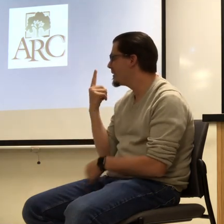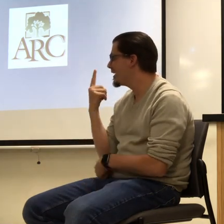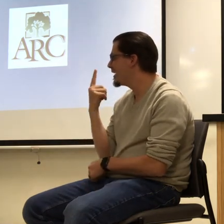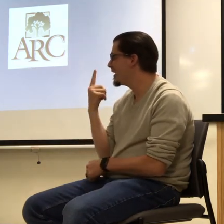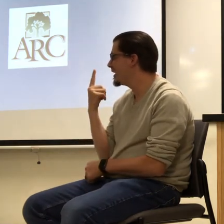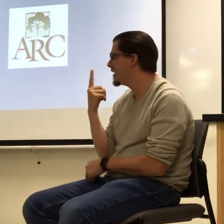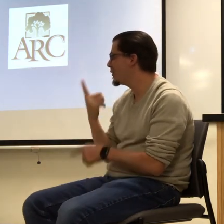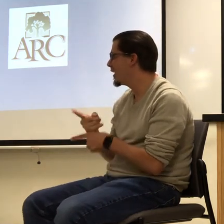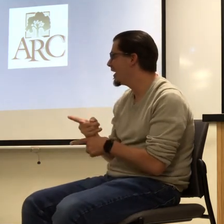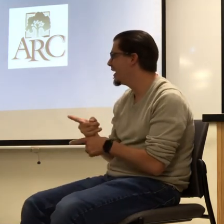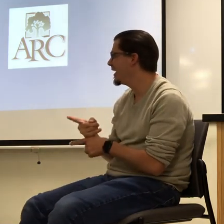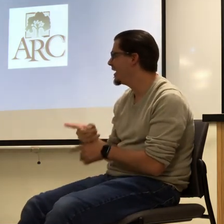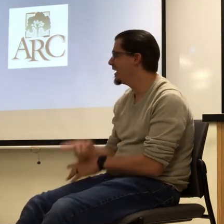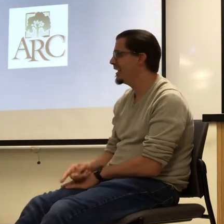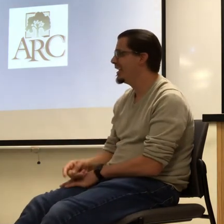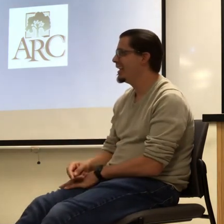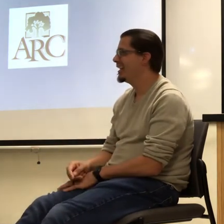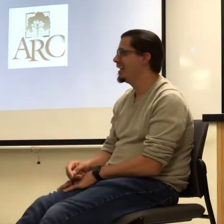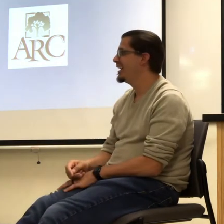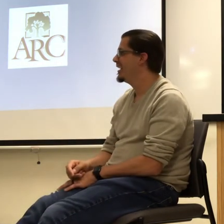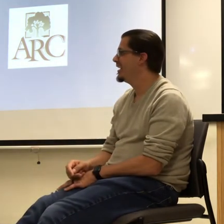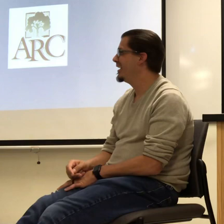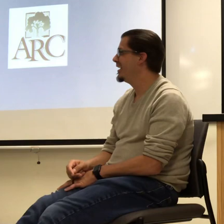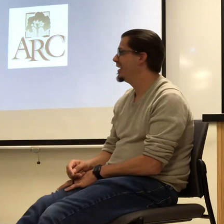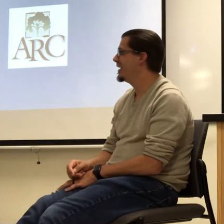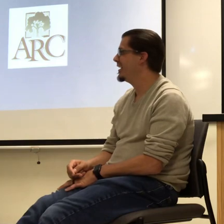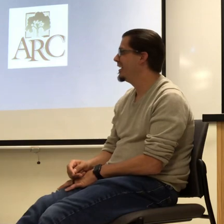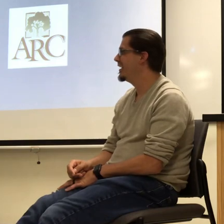That ends those slides.